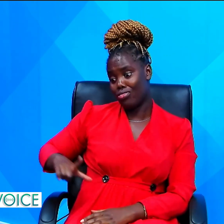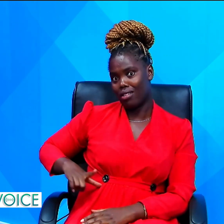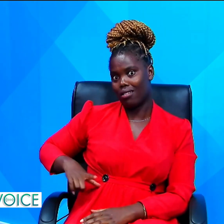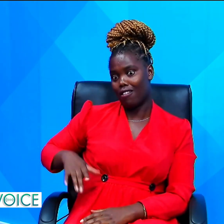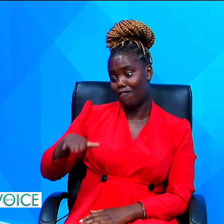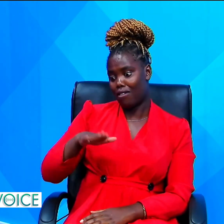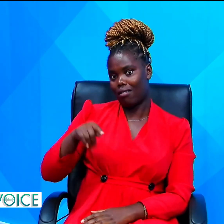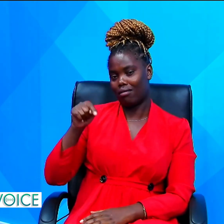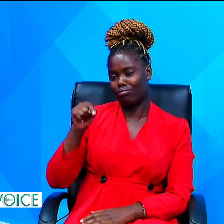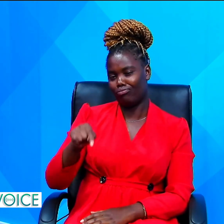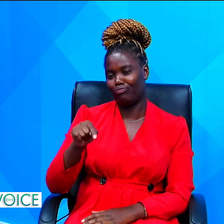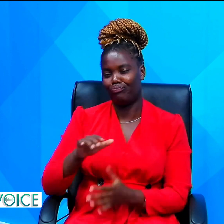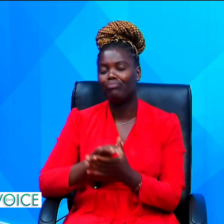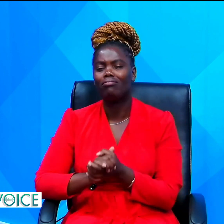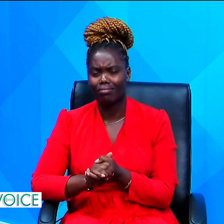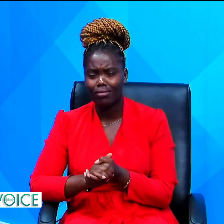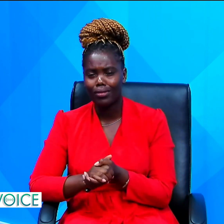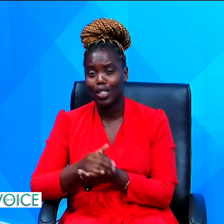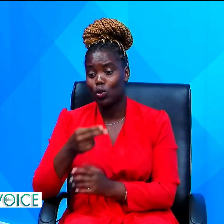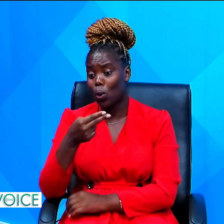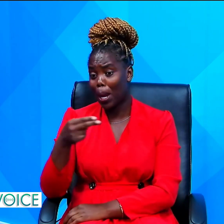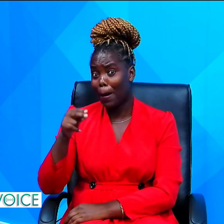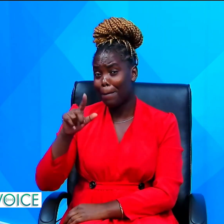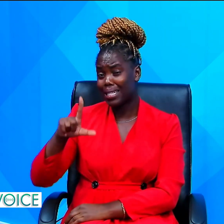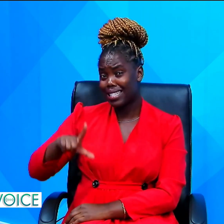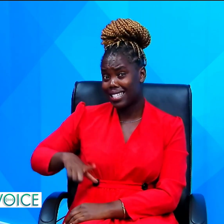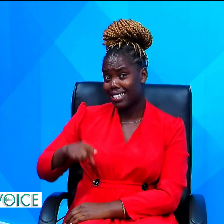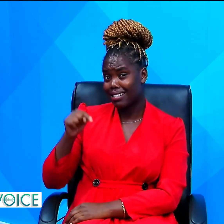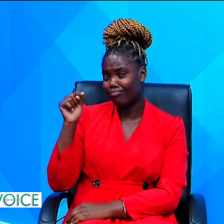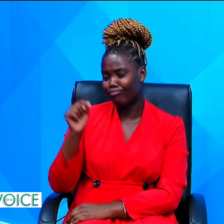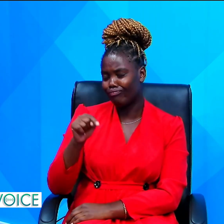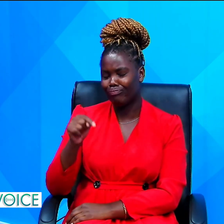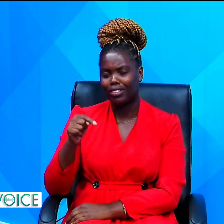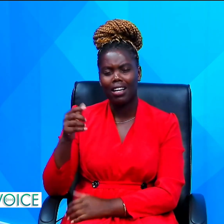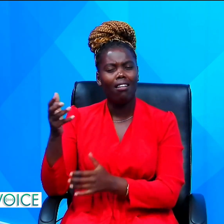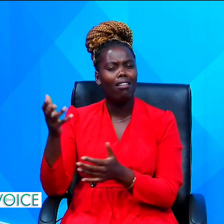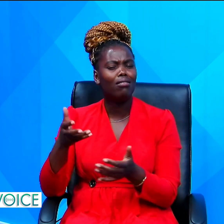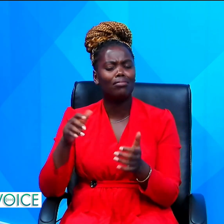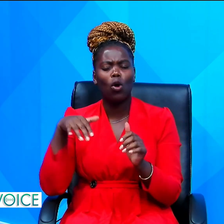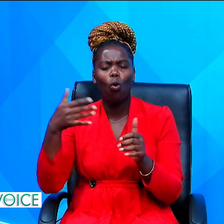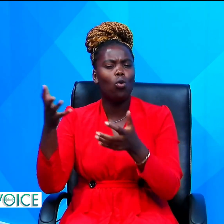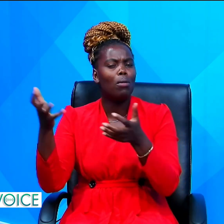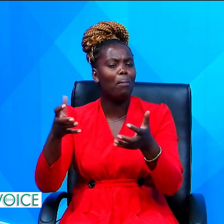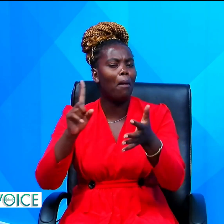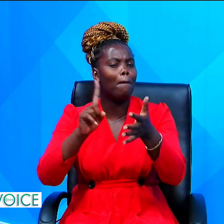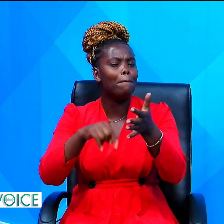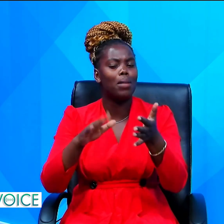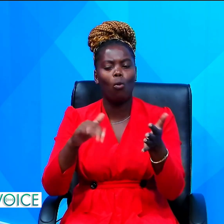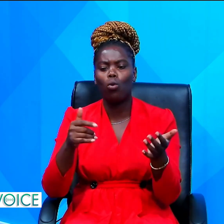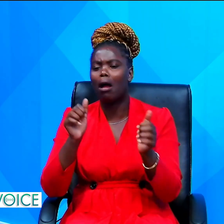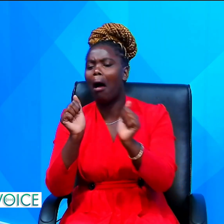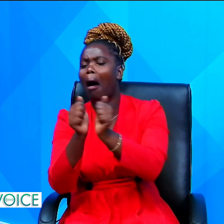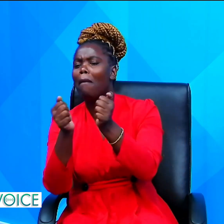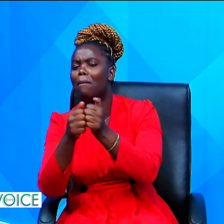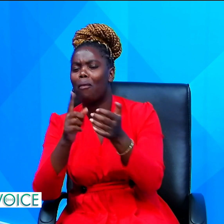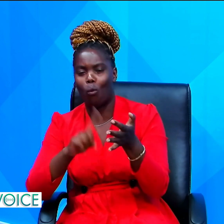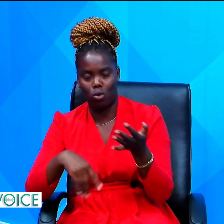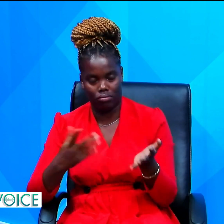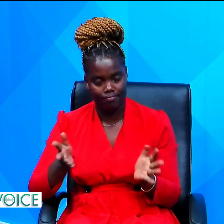Hepatitis is a swollen in the liver, or you feel itchy on the liver. It is caused by what, or it's